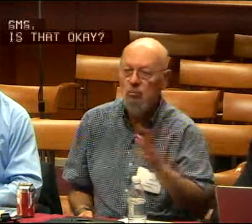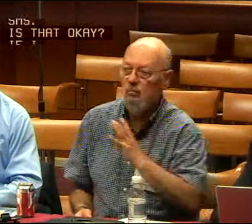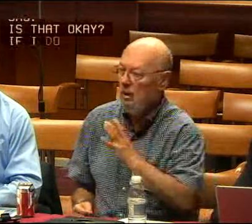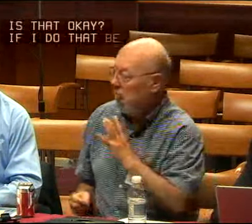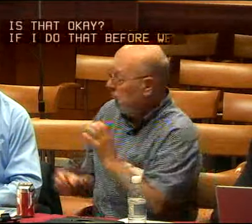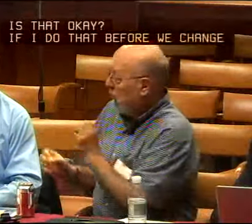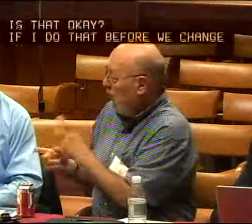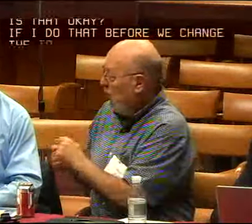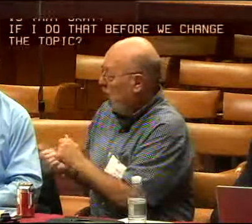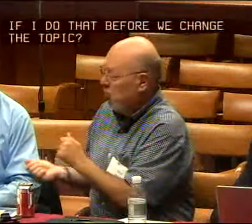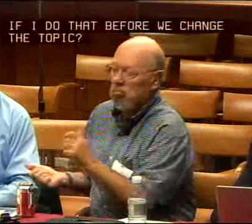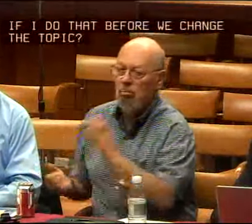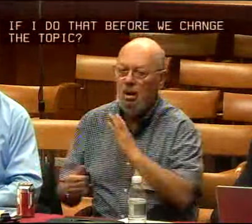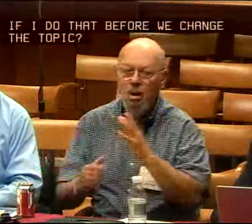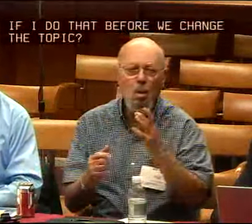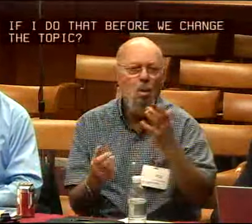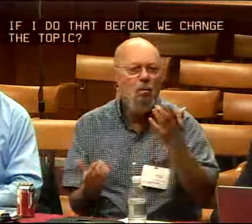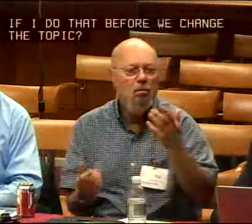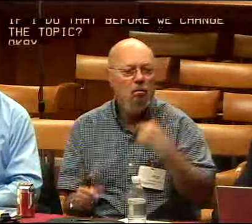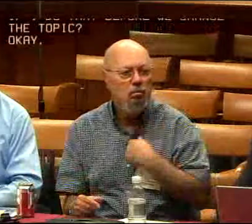Okay. That's okay with you, Bob?